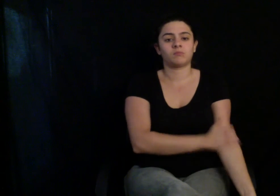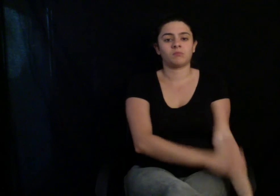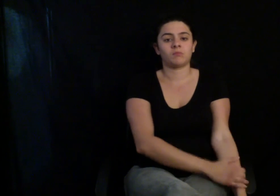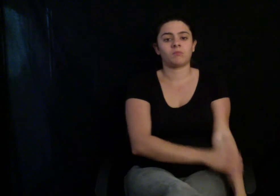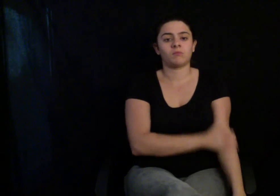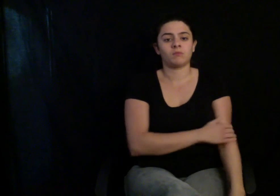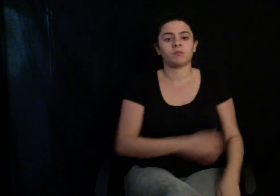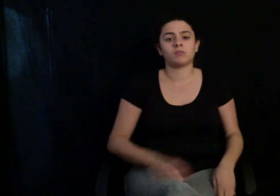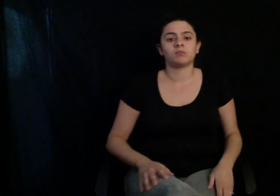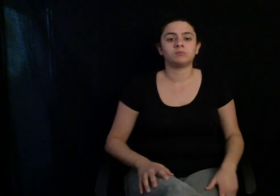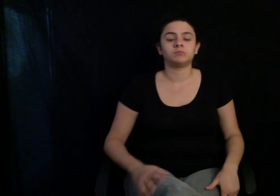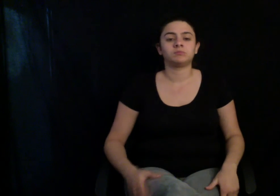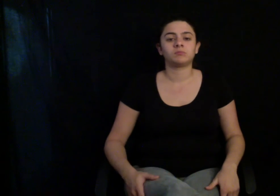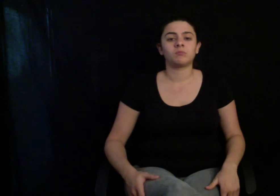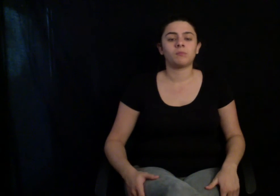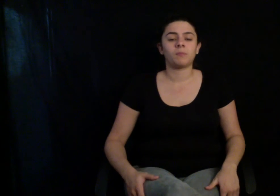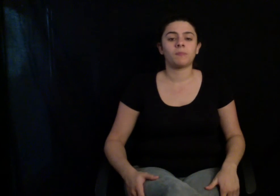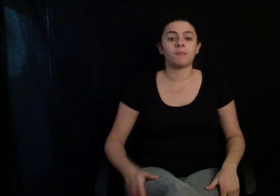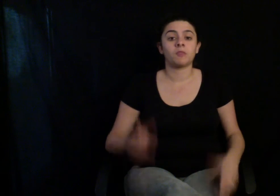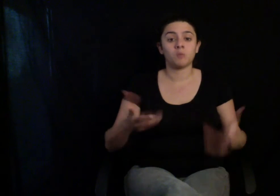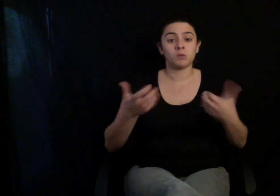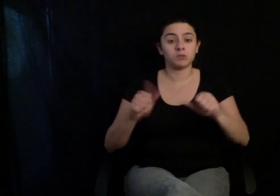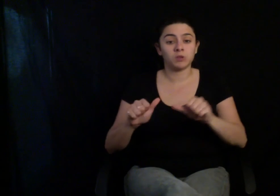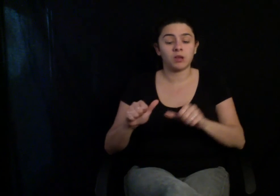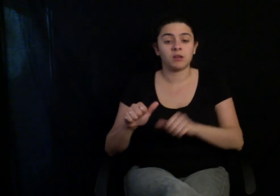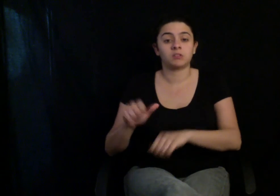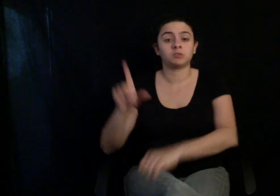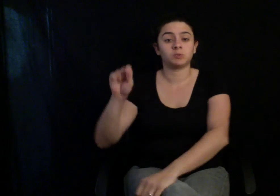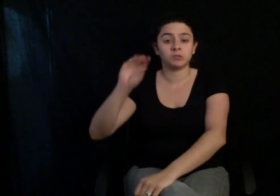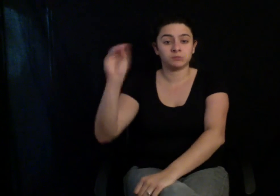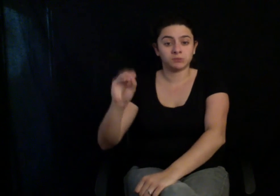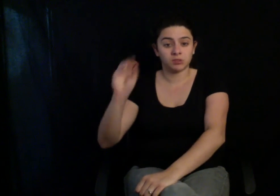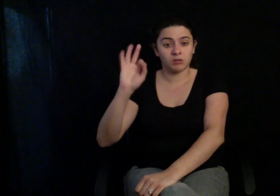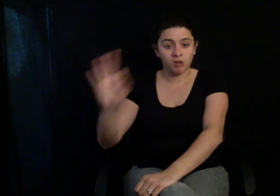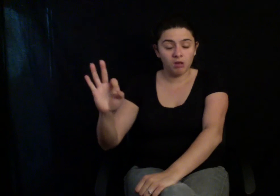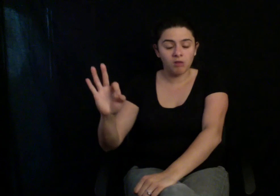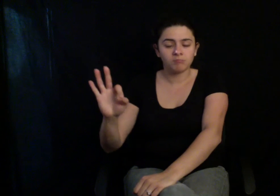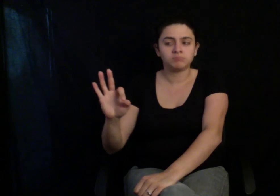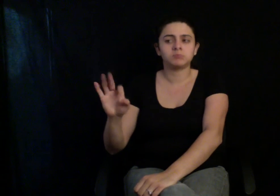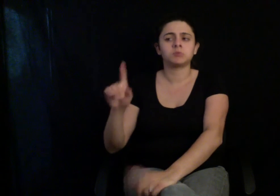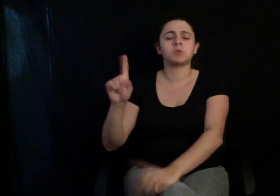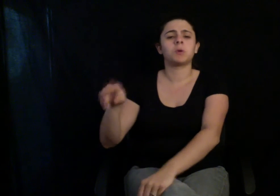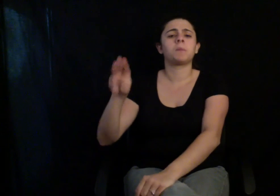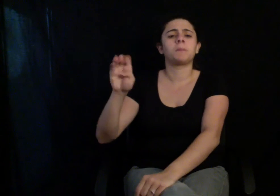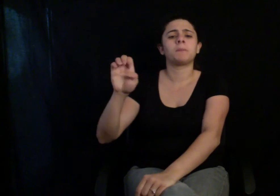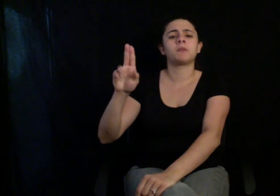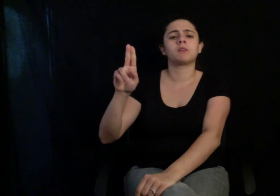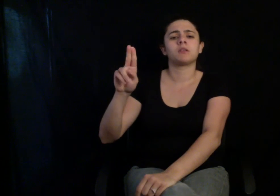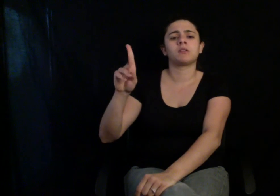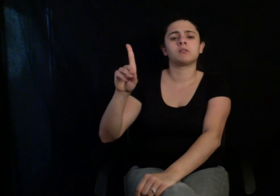and 20% off of your first order, go to MeUndies.com/upvoted. That's